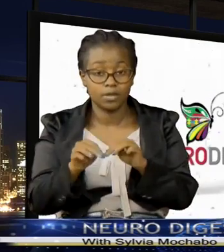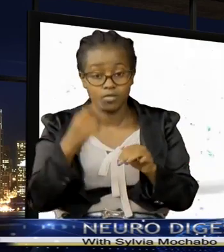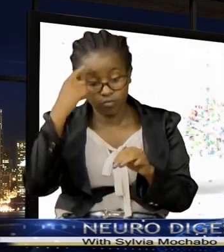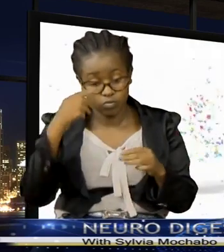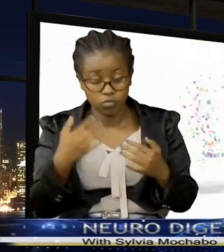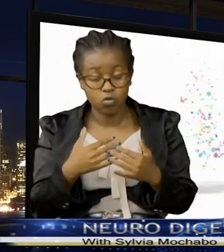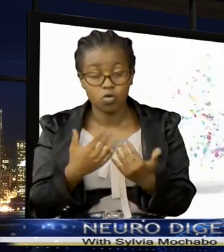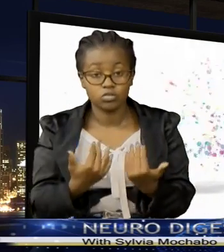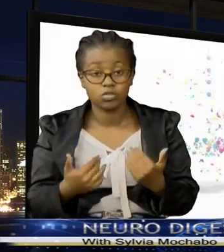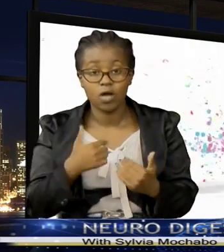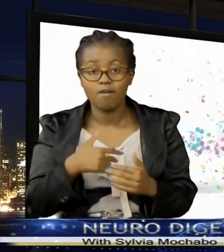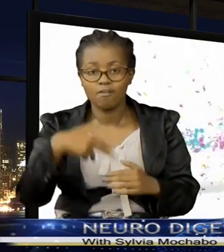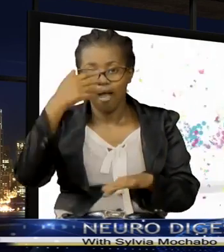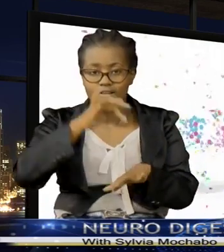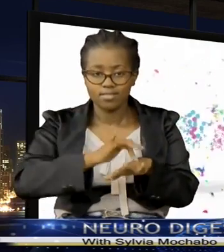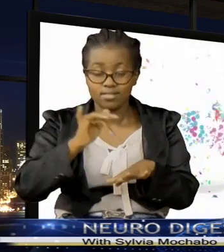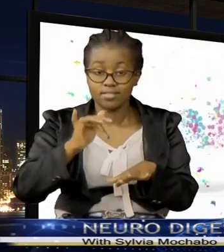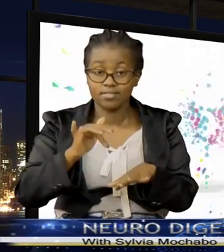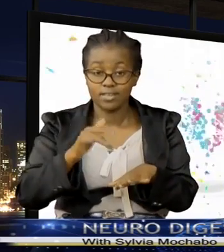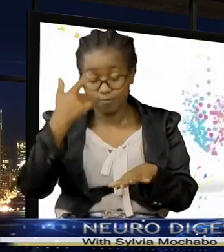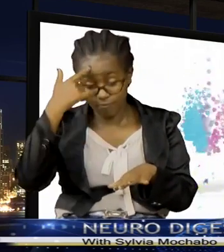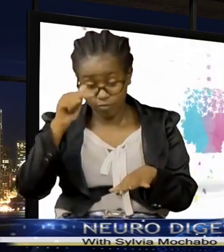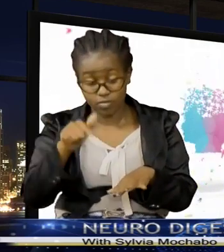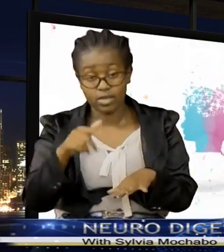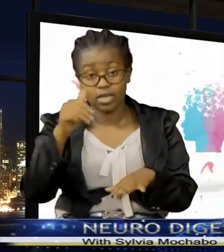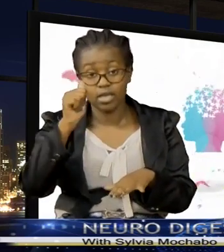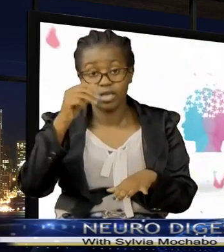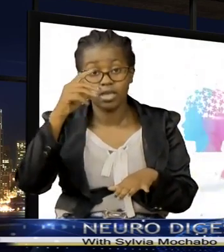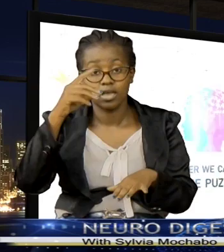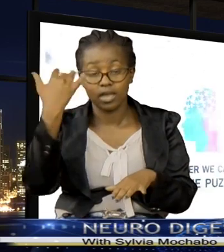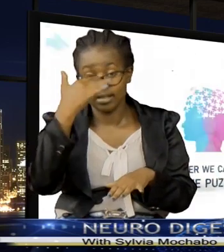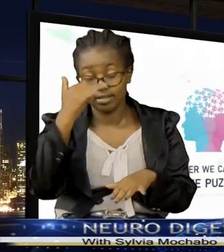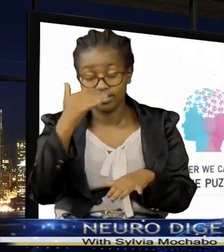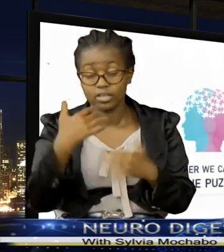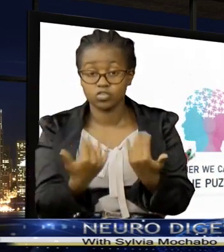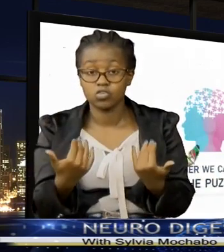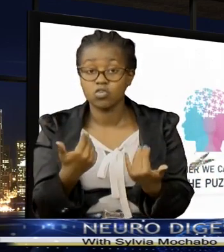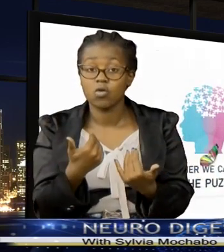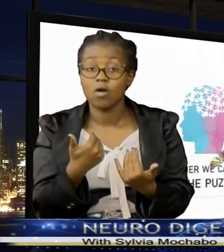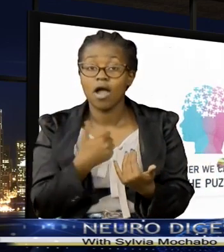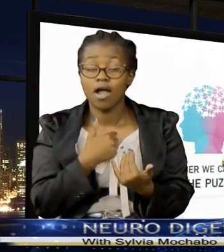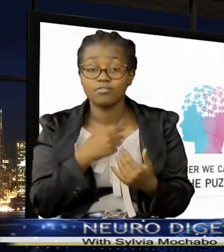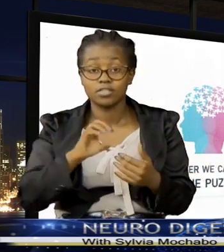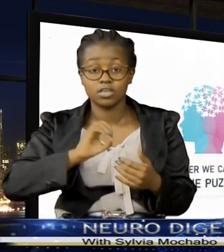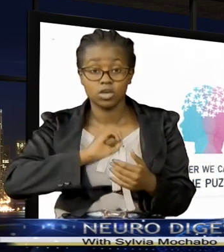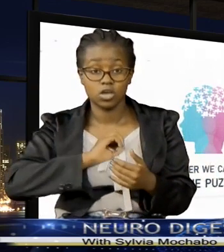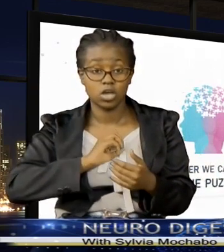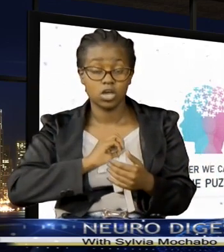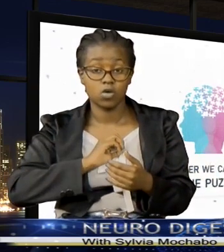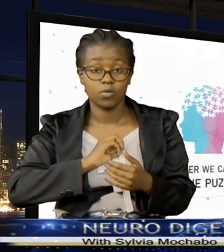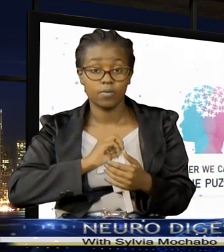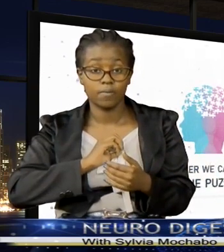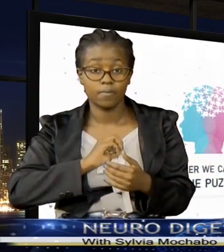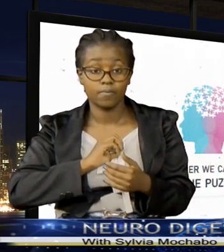have hypersensitivity. For ASD children, autistic children, you'll find that they have their own coping